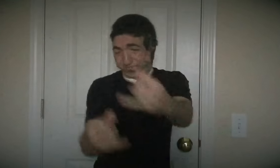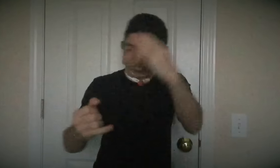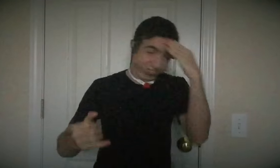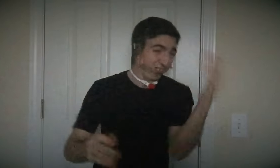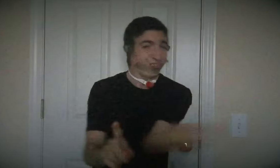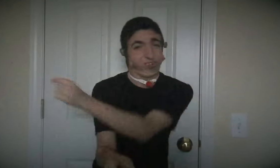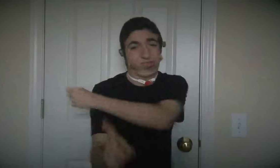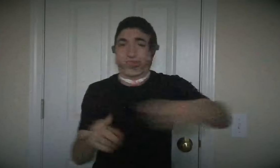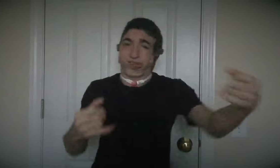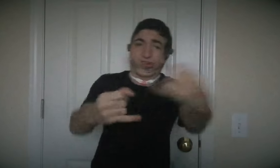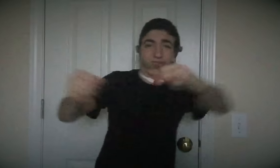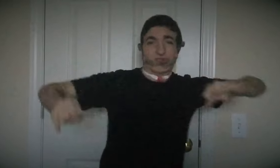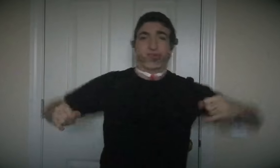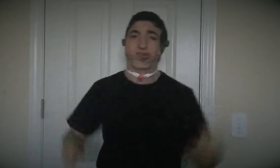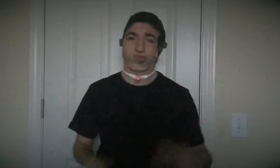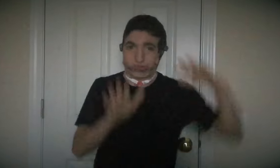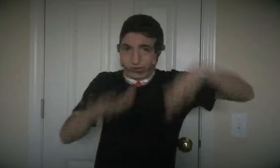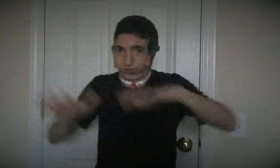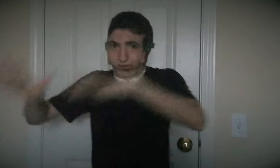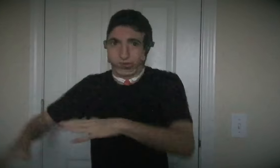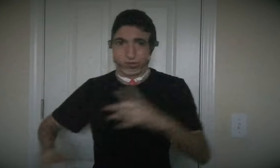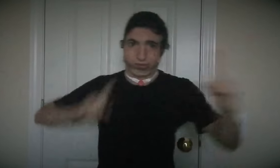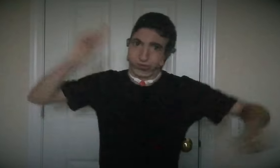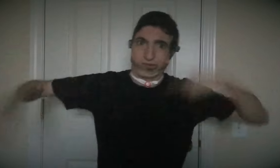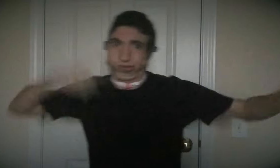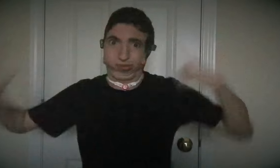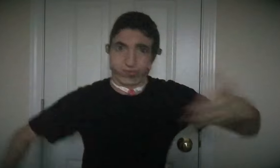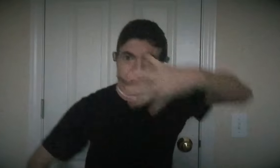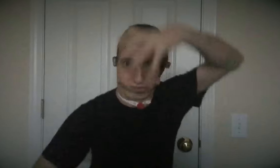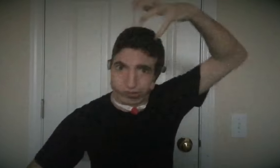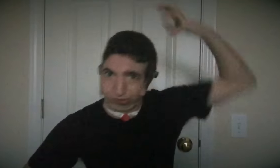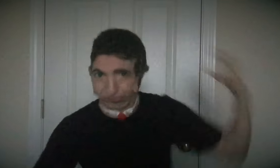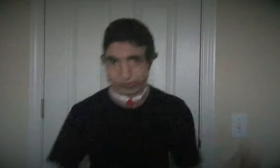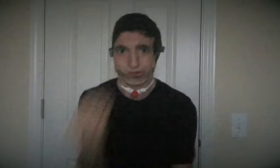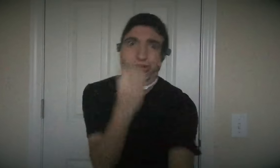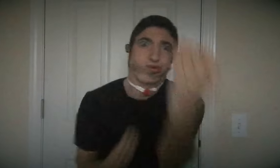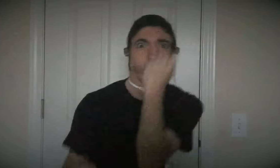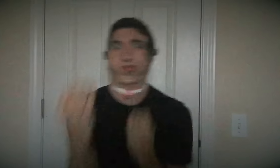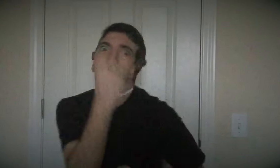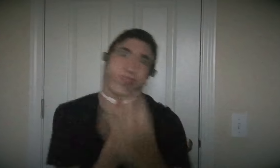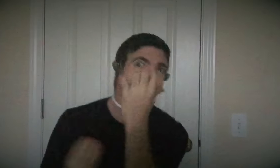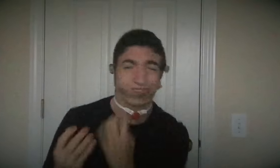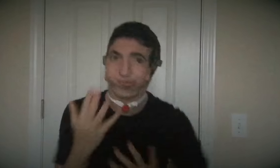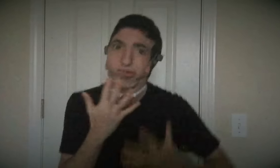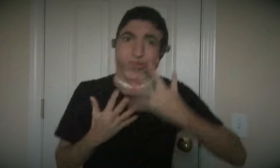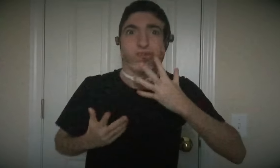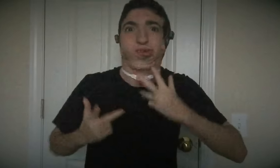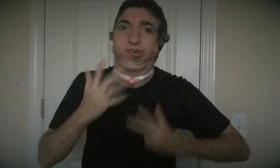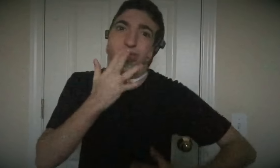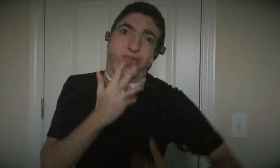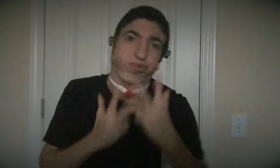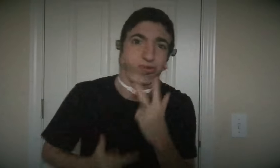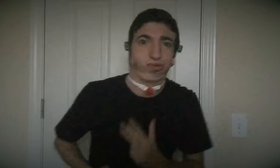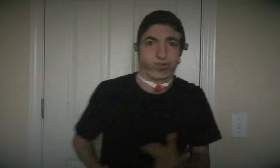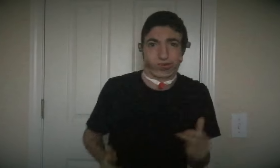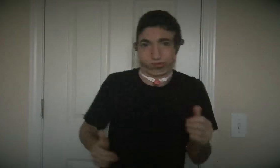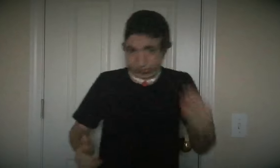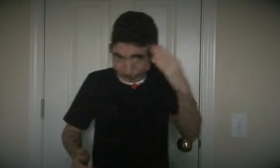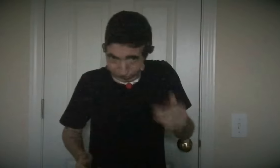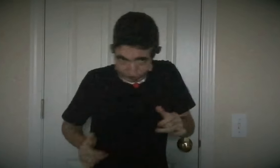was such a violent island. Full of tidal waves, suicidal crazed lions. We're trying to eat my blood running down. And I know that I can fight